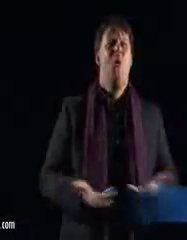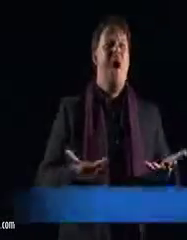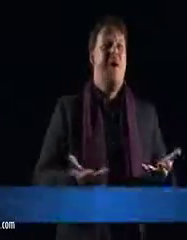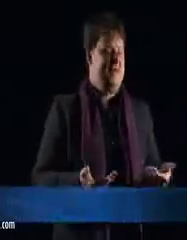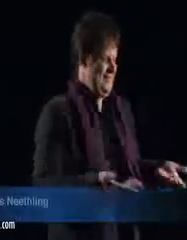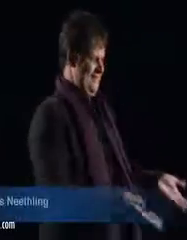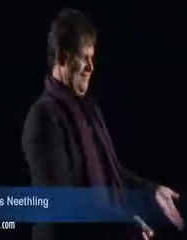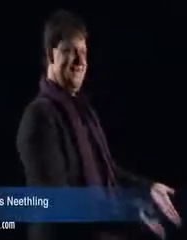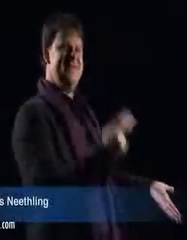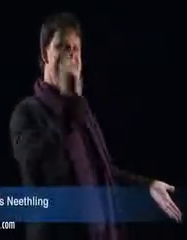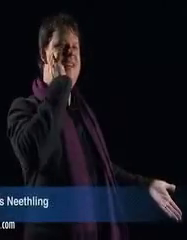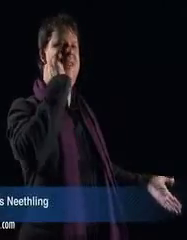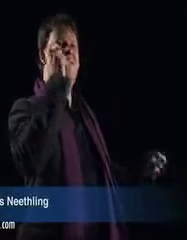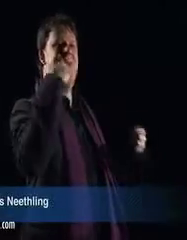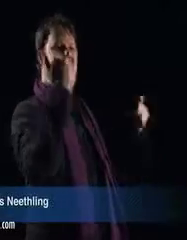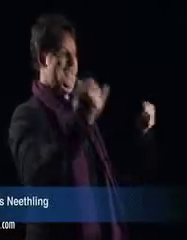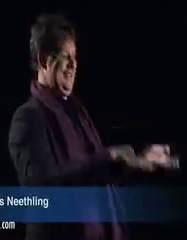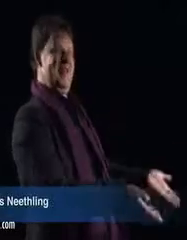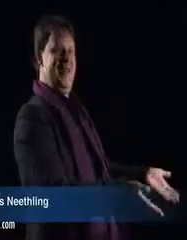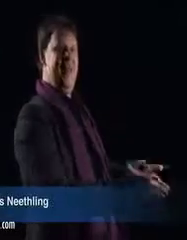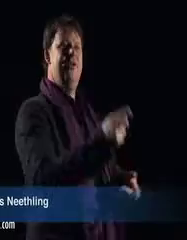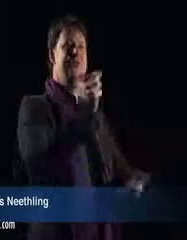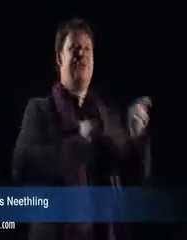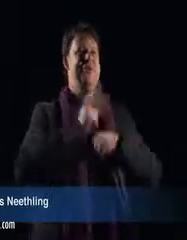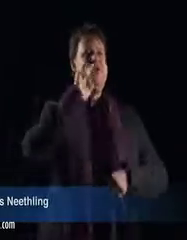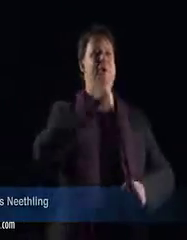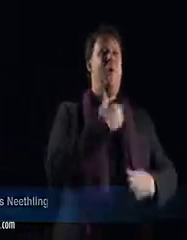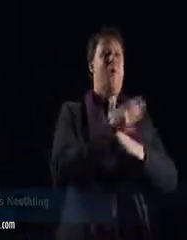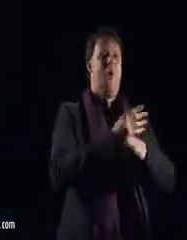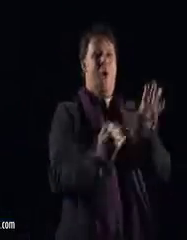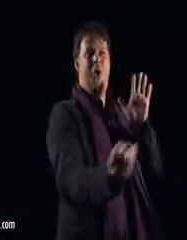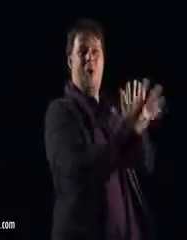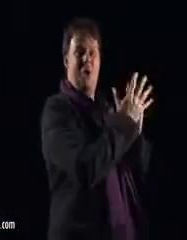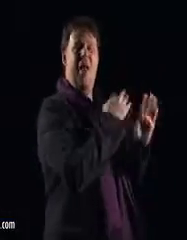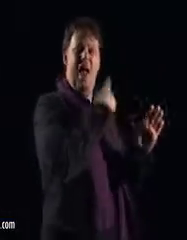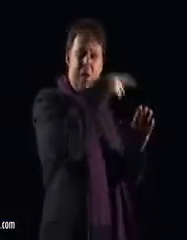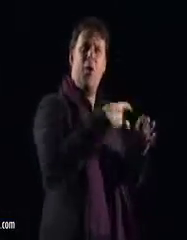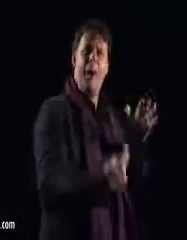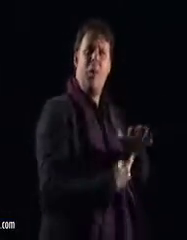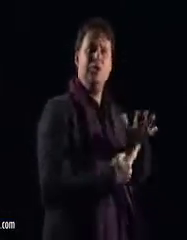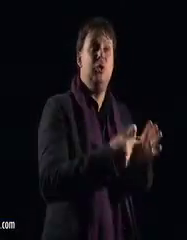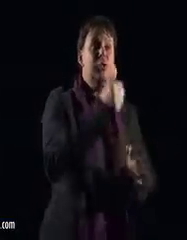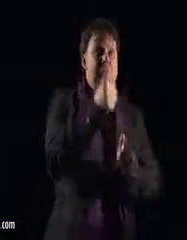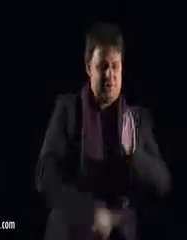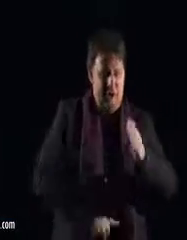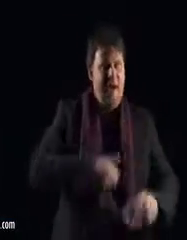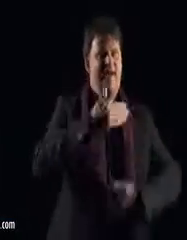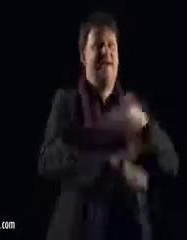So, where else can you show your work? The Deaf Film Festivals. You can show deaf pride, and I think that's a good starting